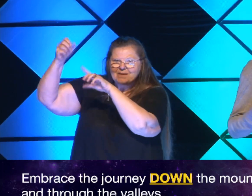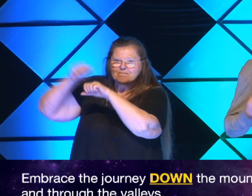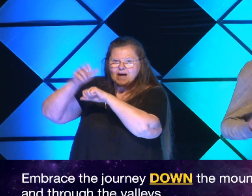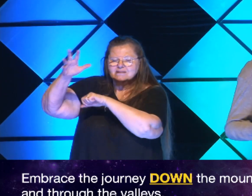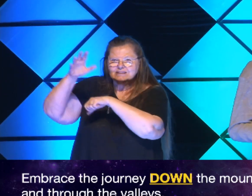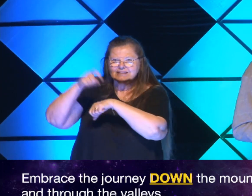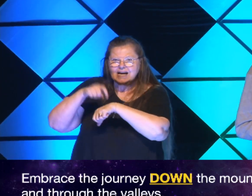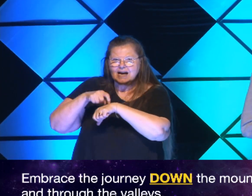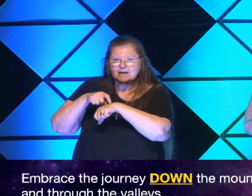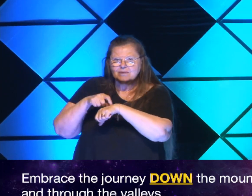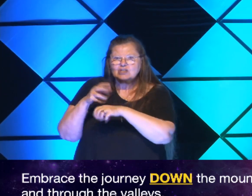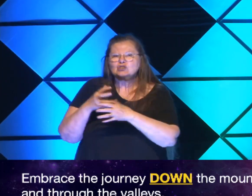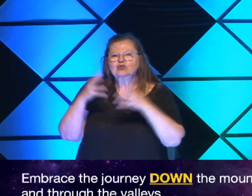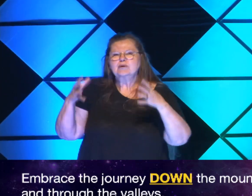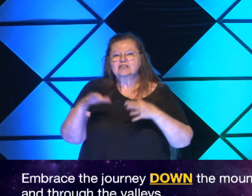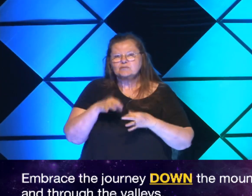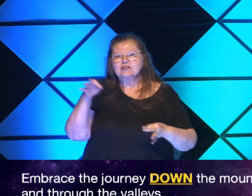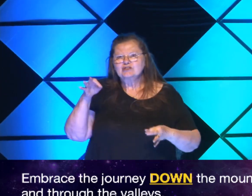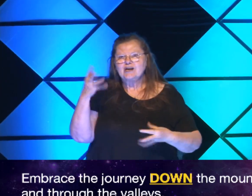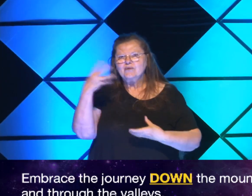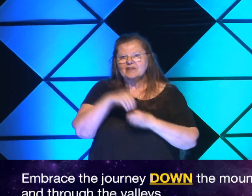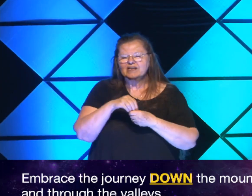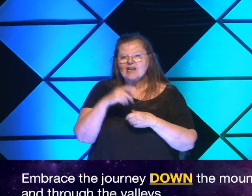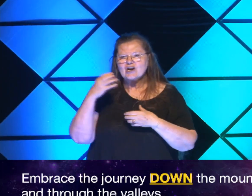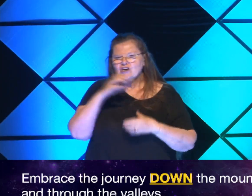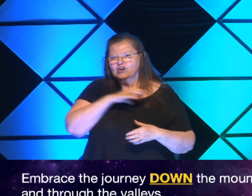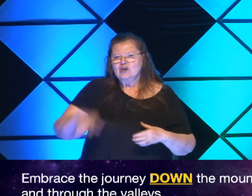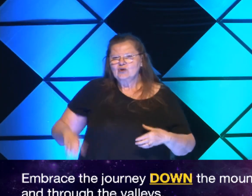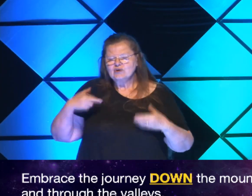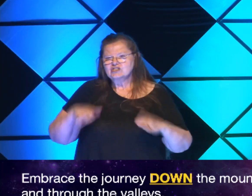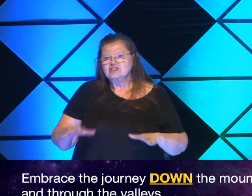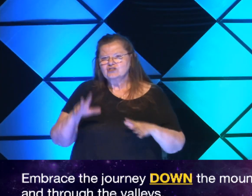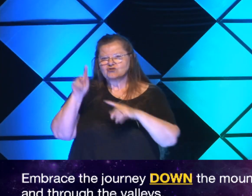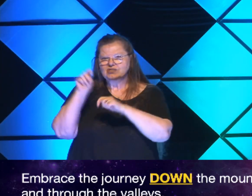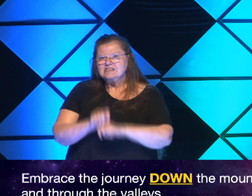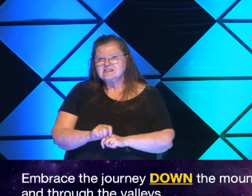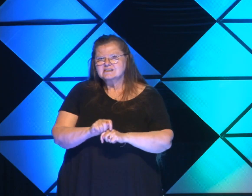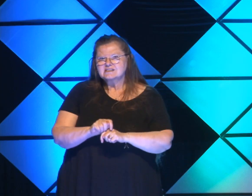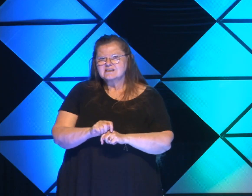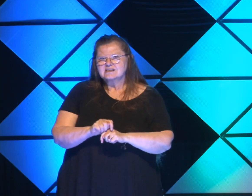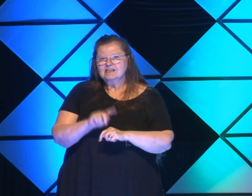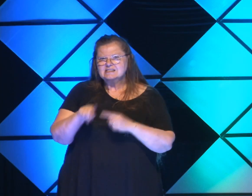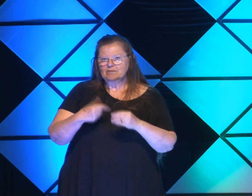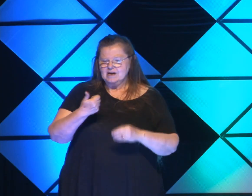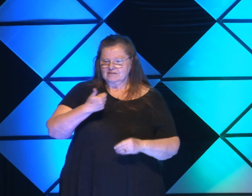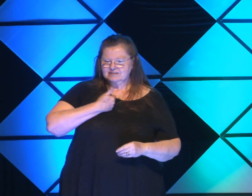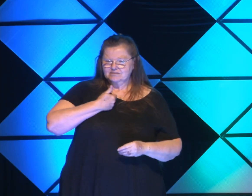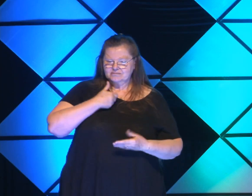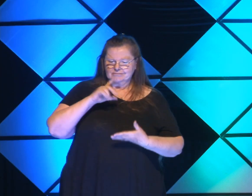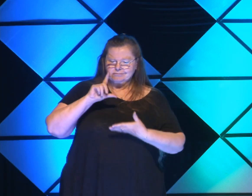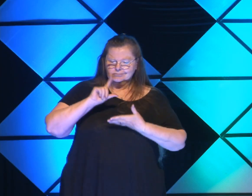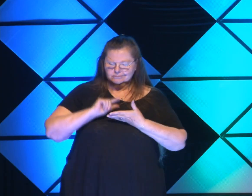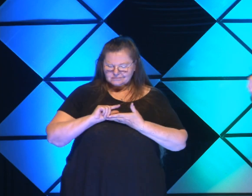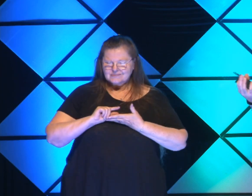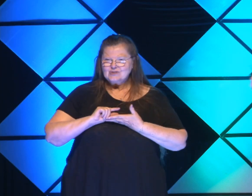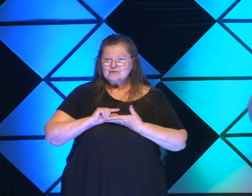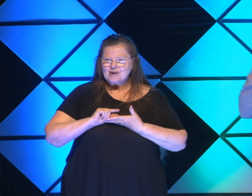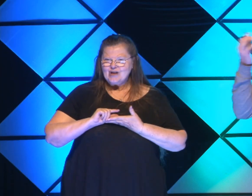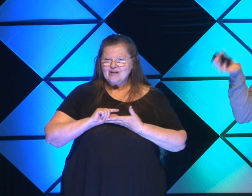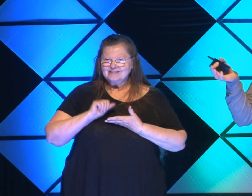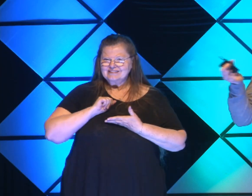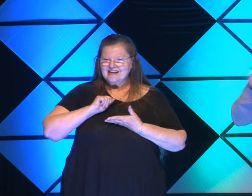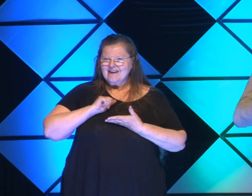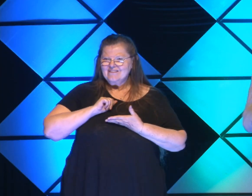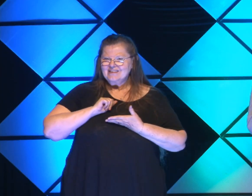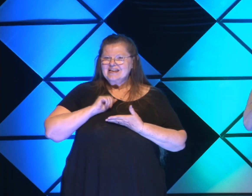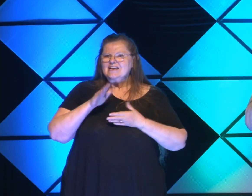much spirituality these days within our Christian tradition is really just towards the small self. It's just if I can come and if